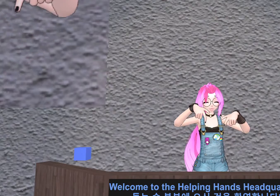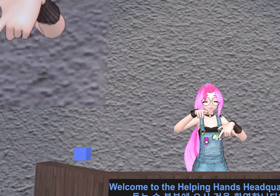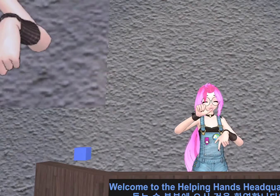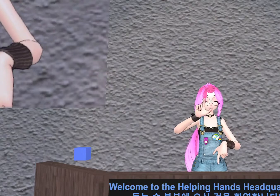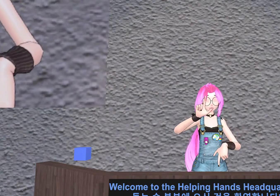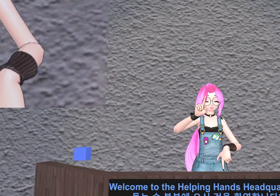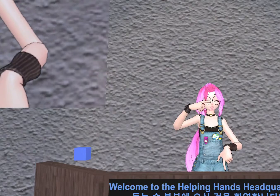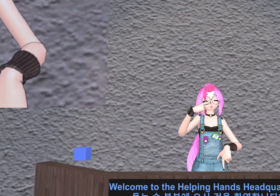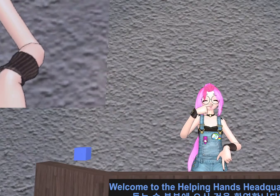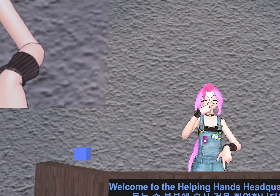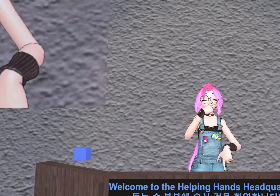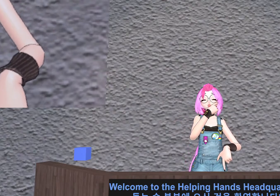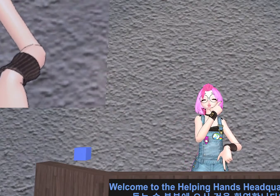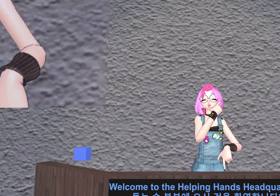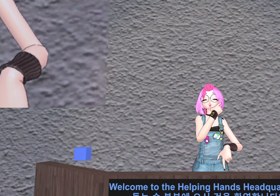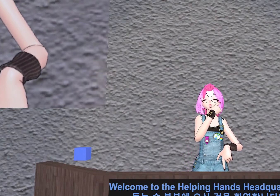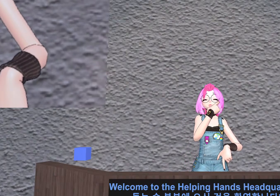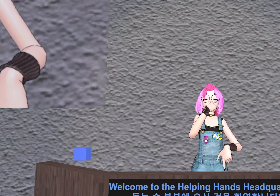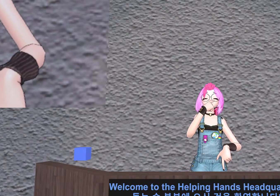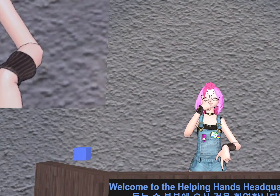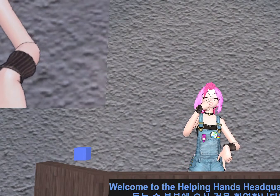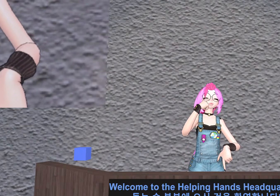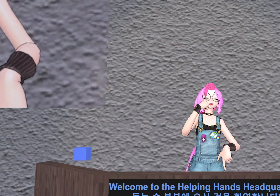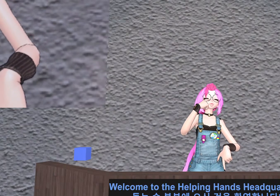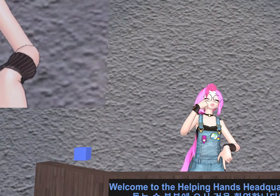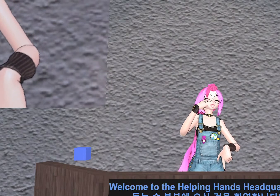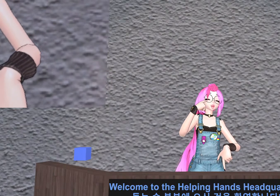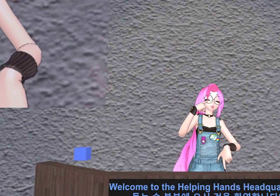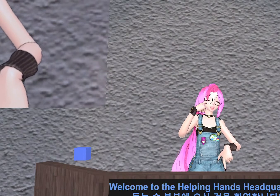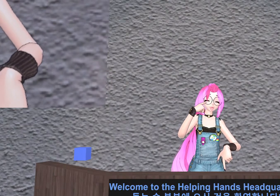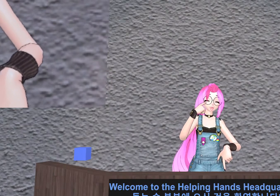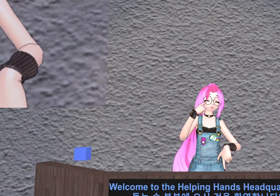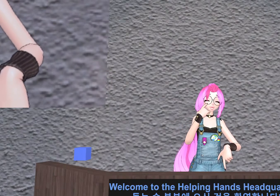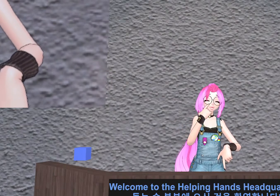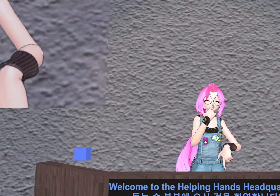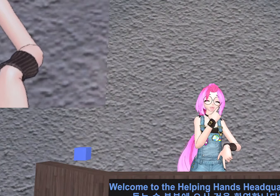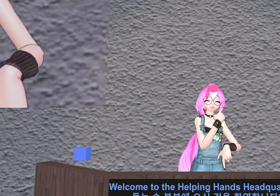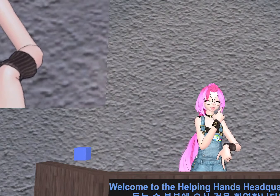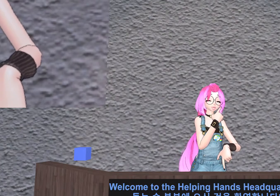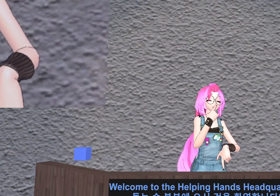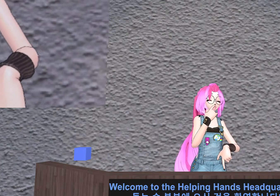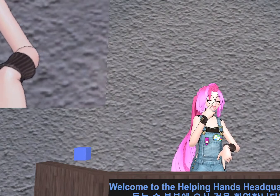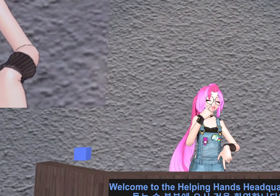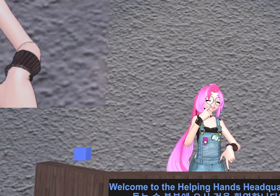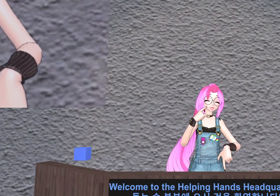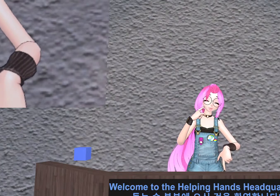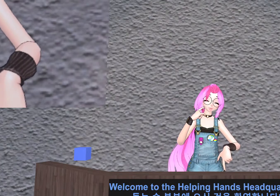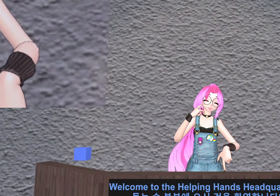about females, we're going to do everything below the nose. So